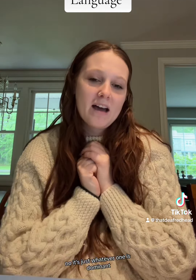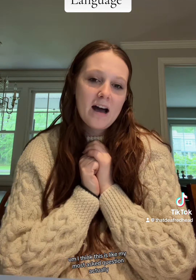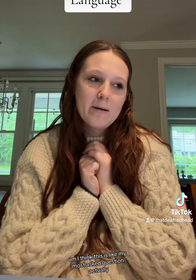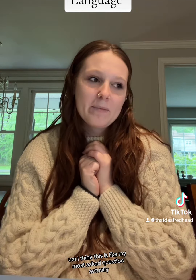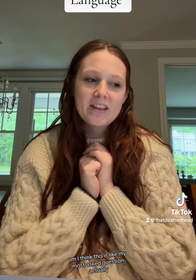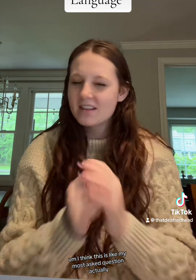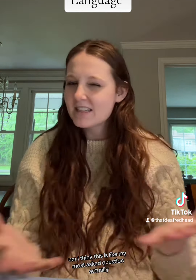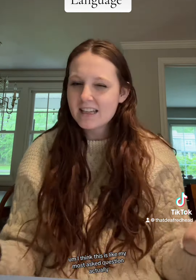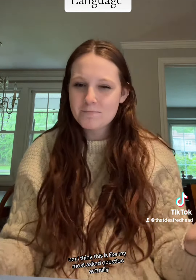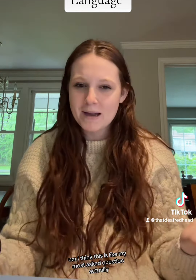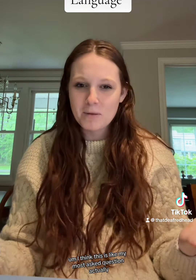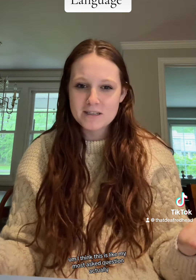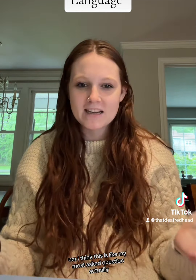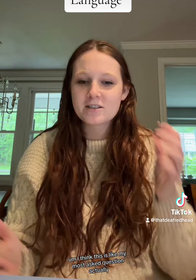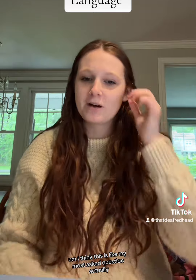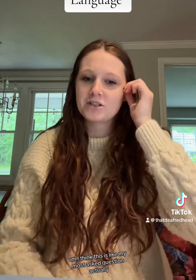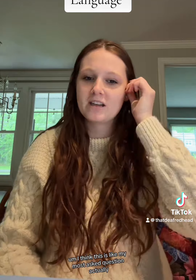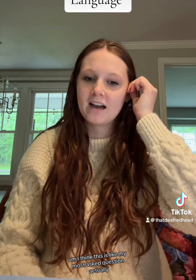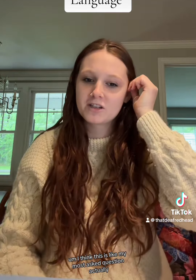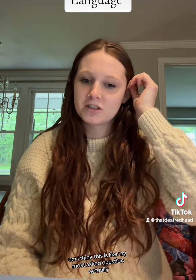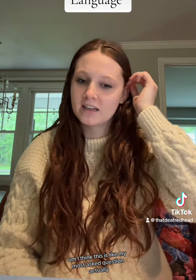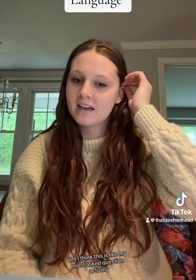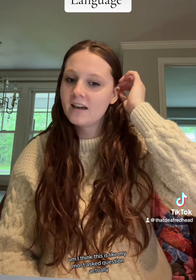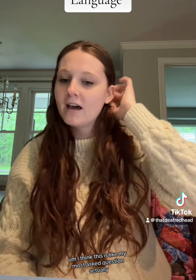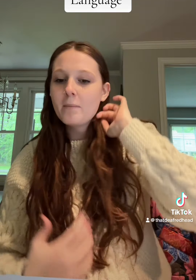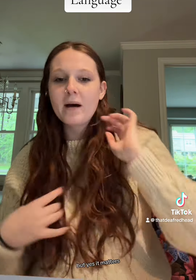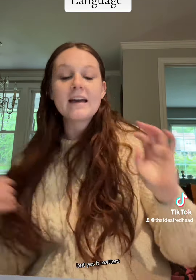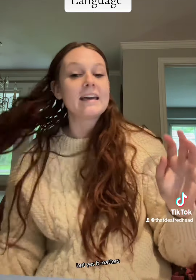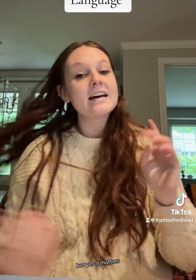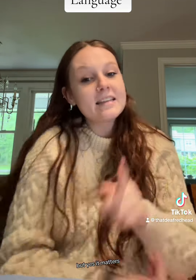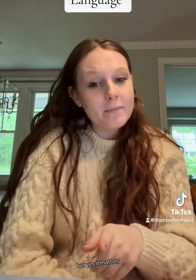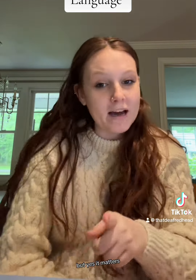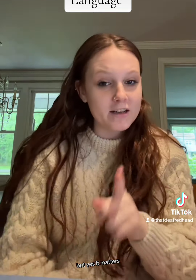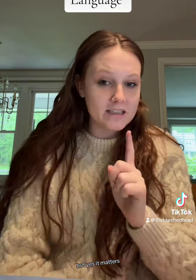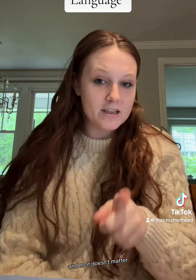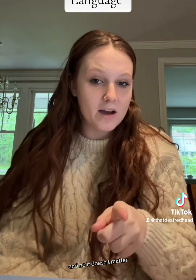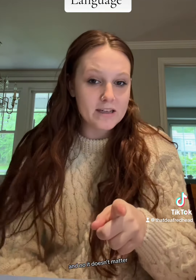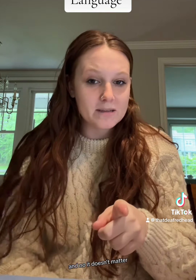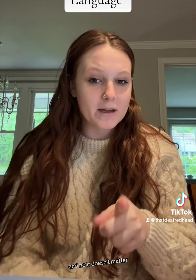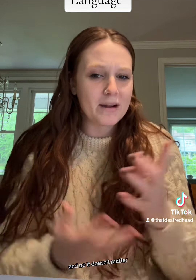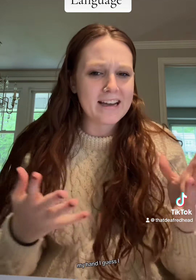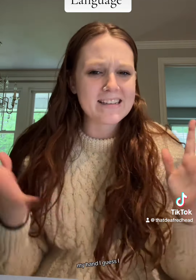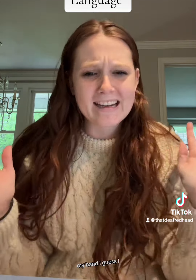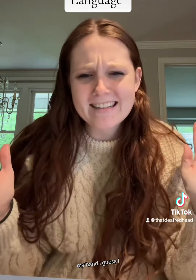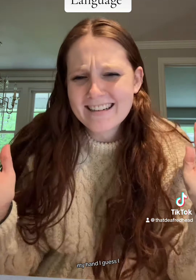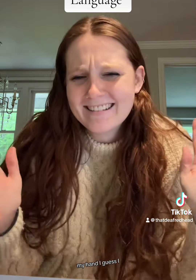I think this is like my most asked question actually, but yes, it matters, and no, it doesn't matter what hand, I guess.